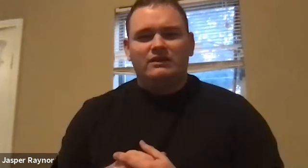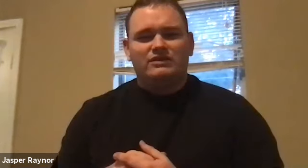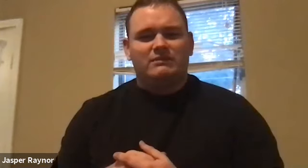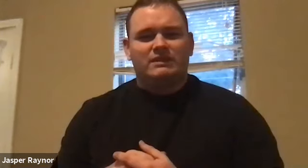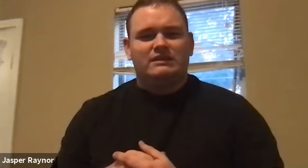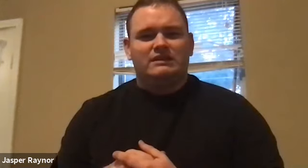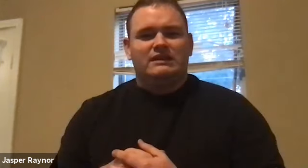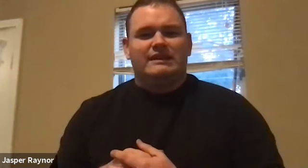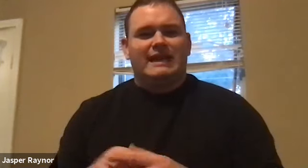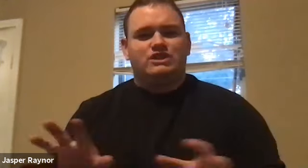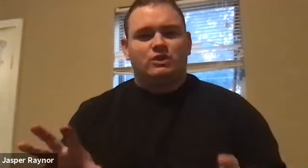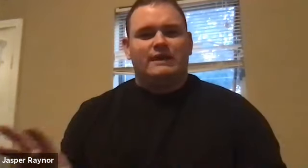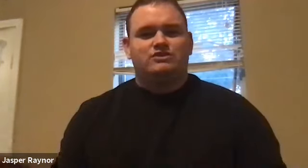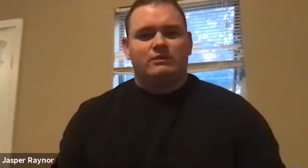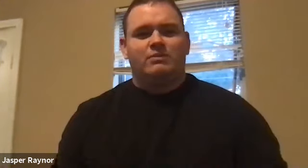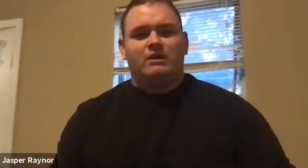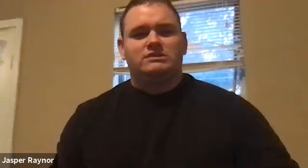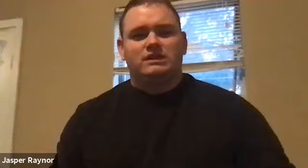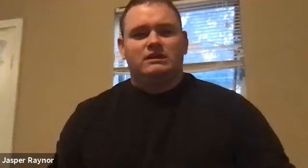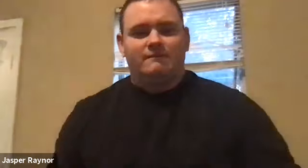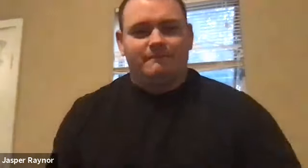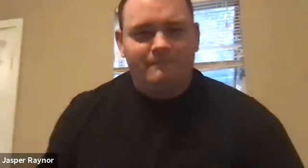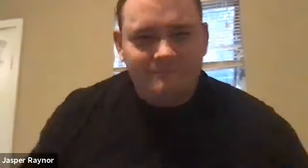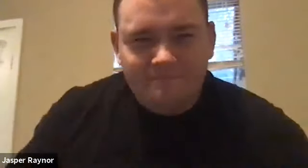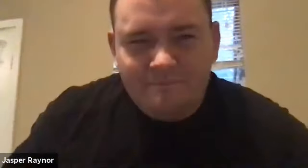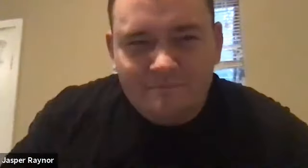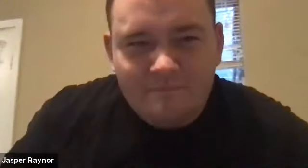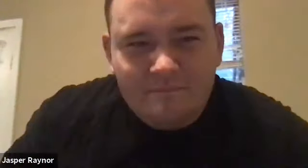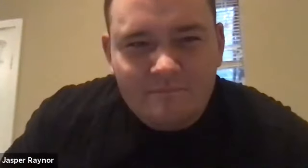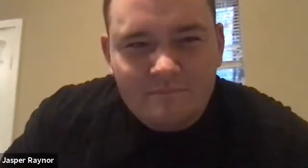dystonia or something. They had Muscular two. Got dystrophy? cerebral palsy. Muscular dystrophy.